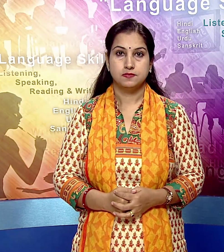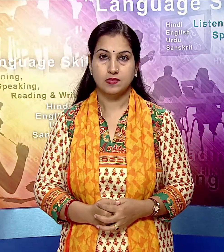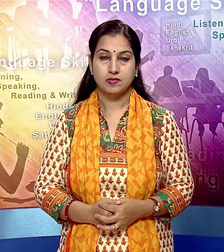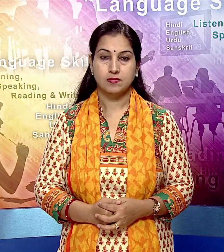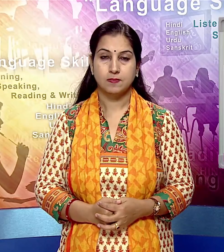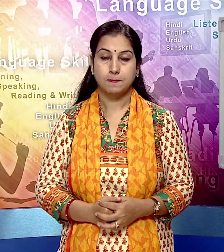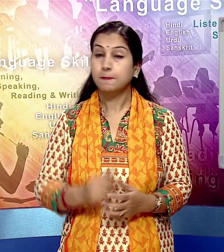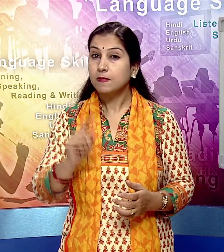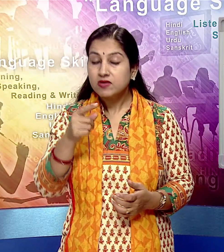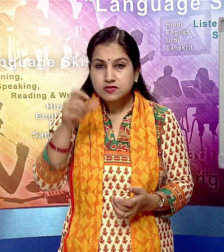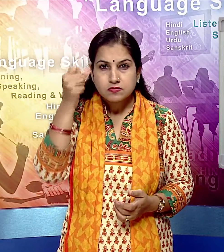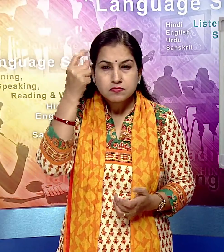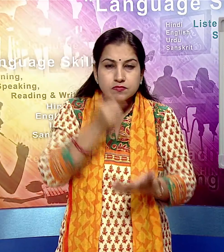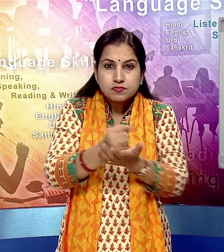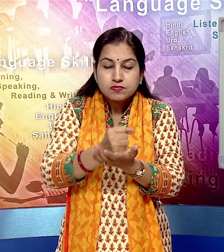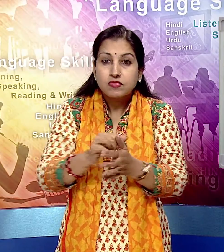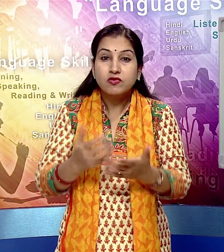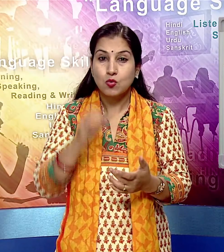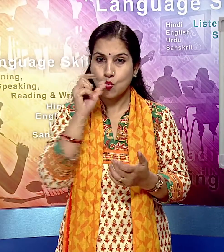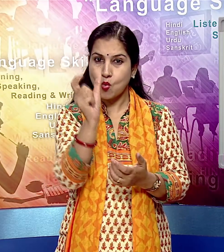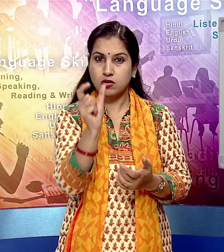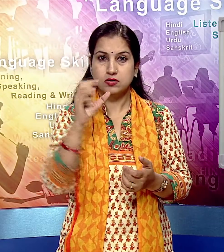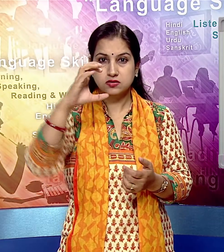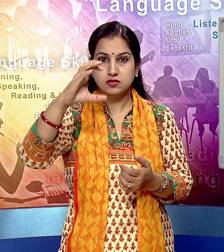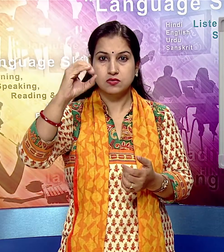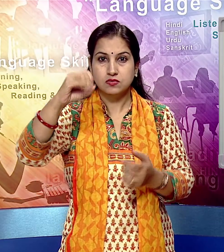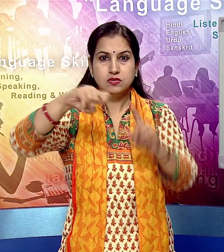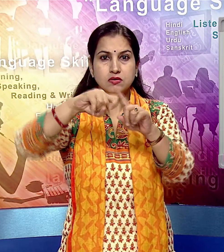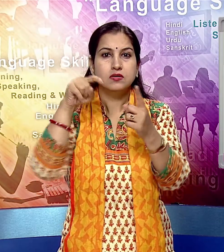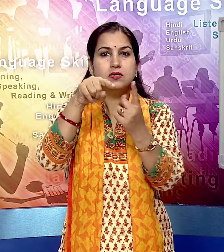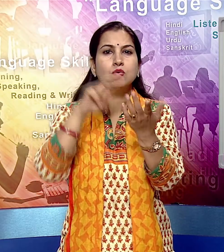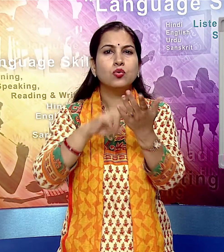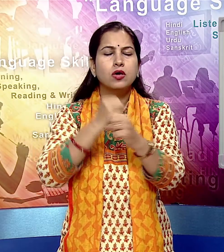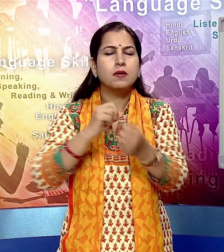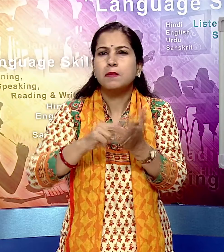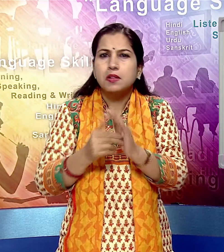Now let's understand the word cooking. What does cooking mean?